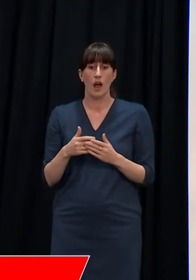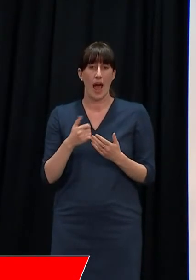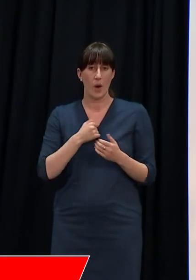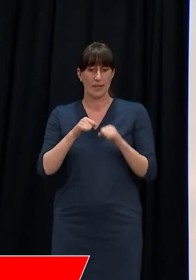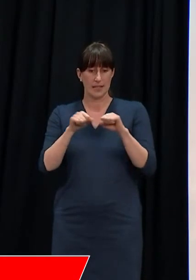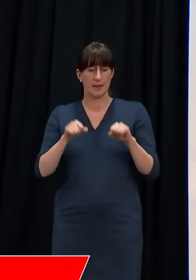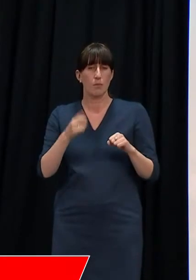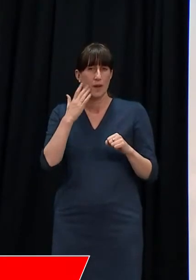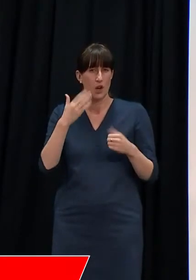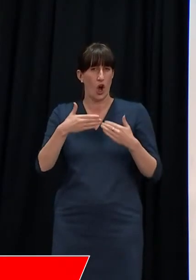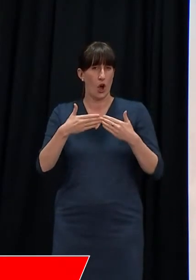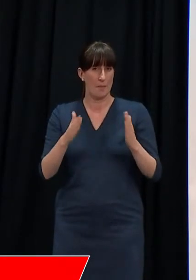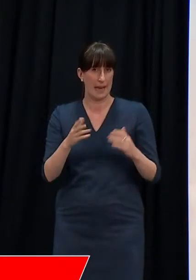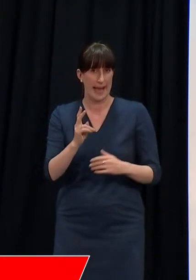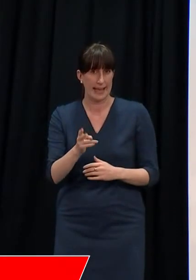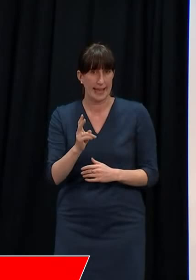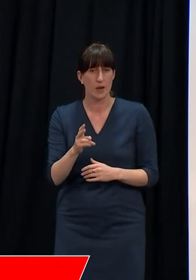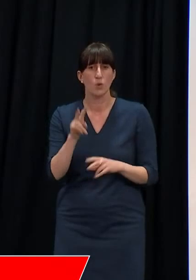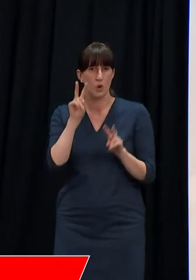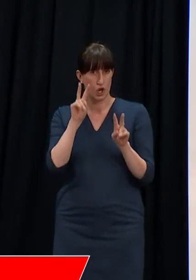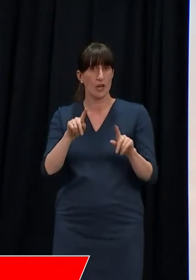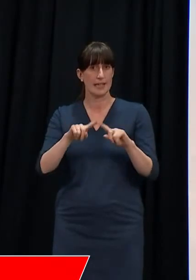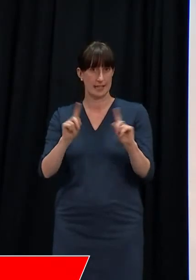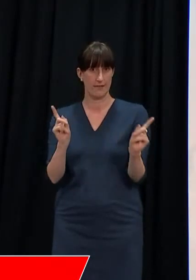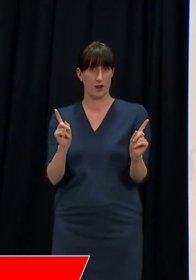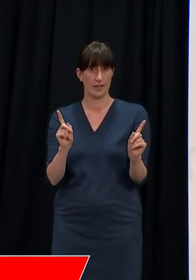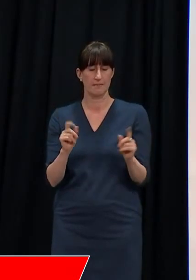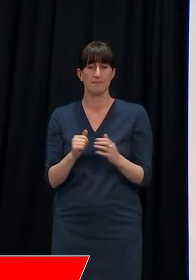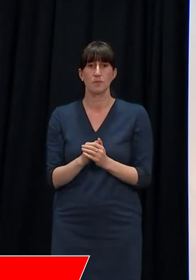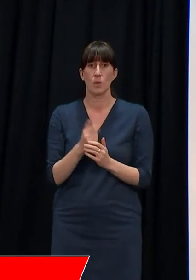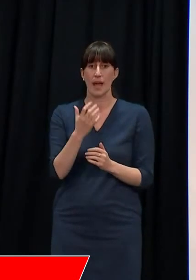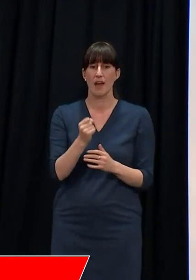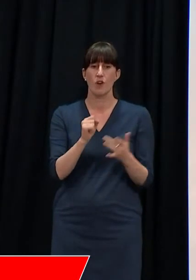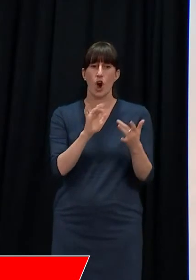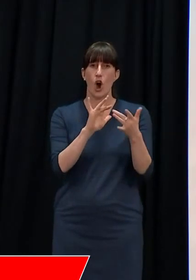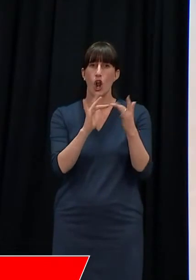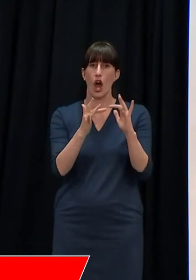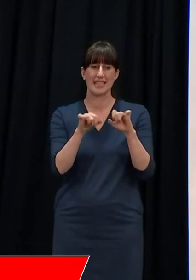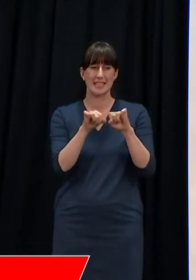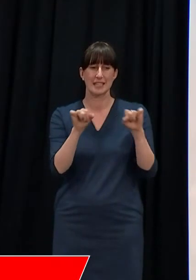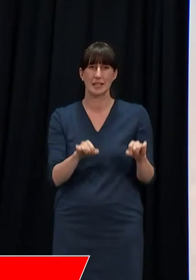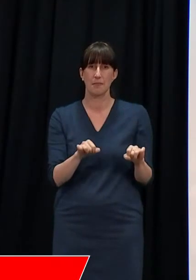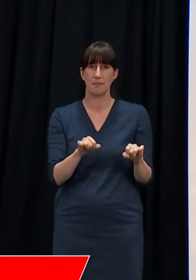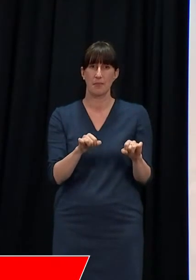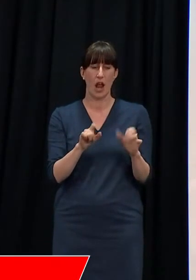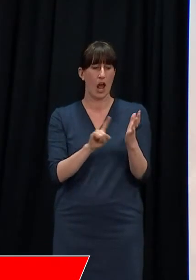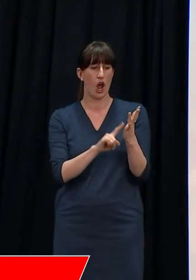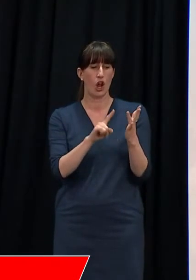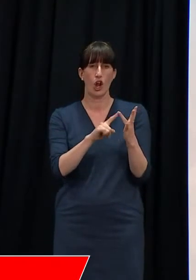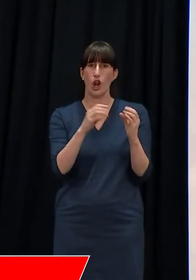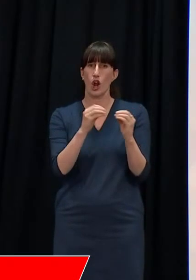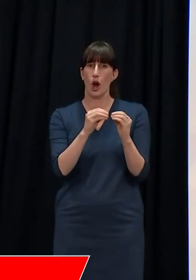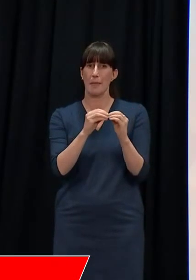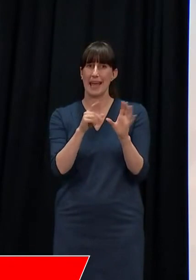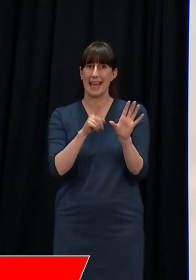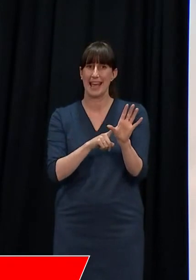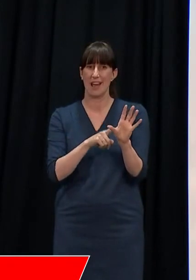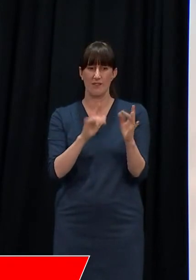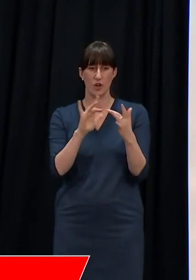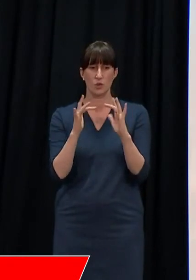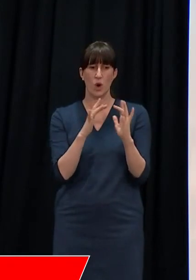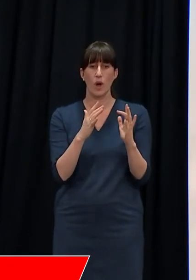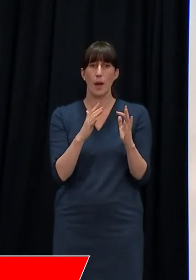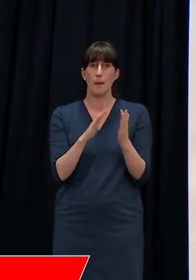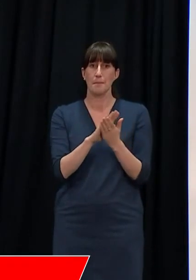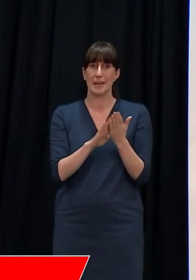will look and feel different. The new virtual lobby, accompanied by greater notice when vouchers are being released, will give everybody a more